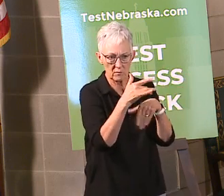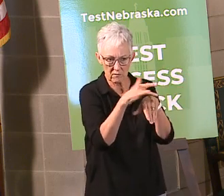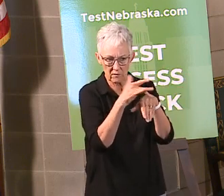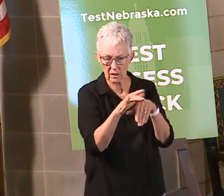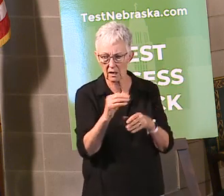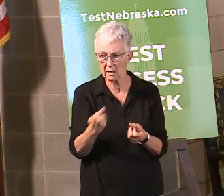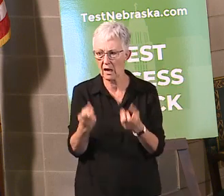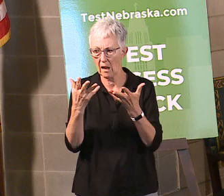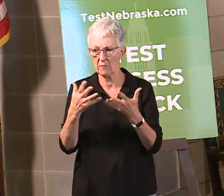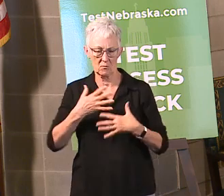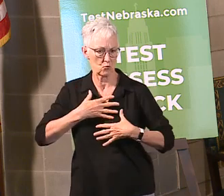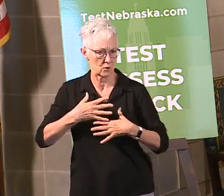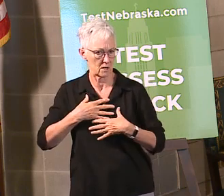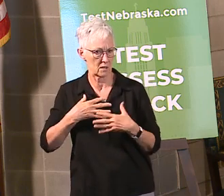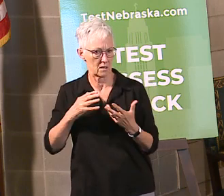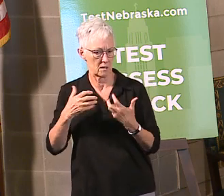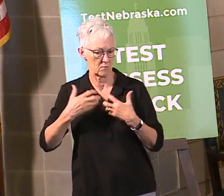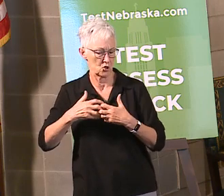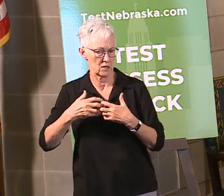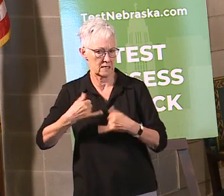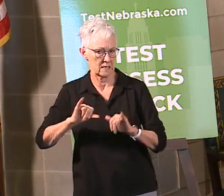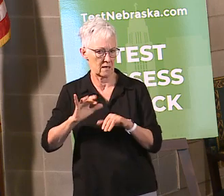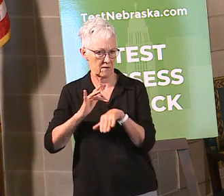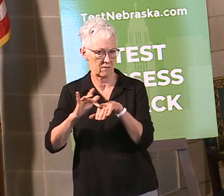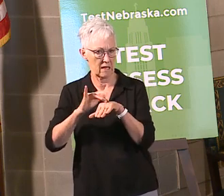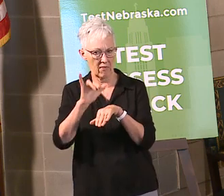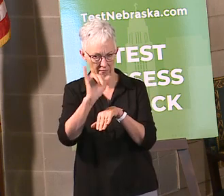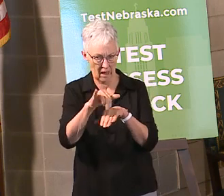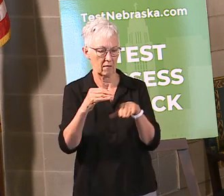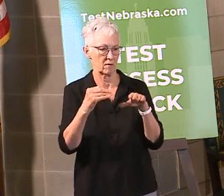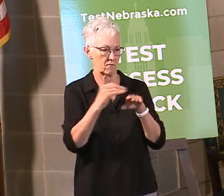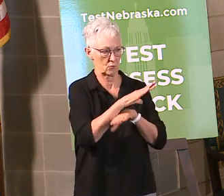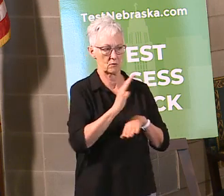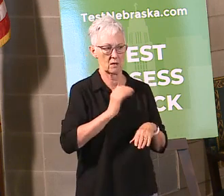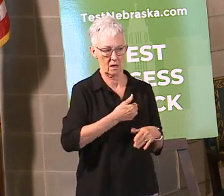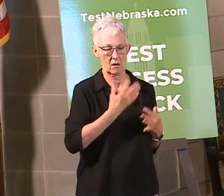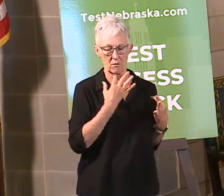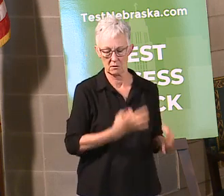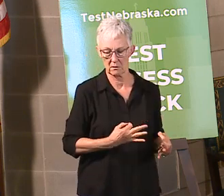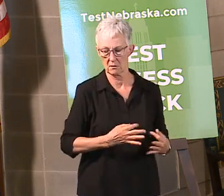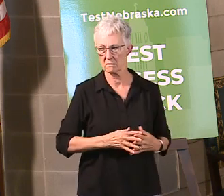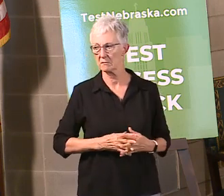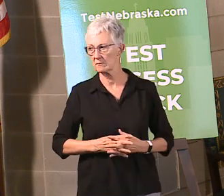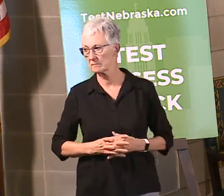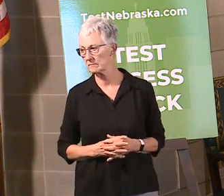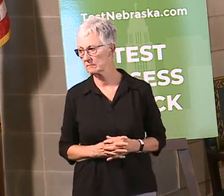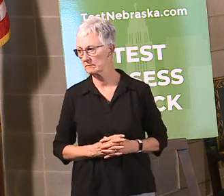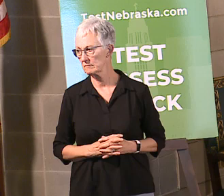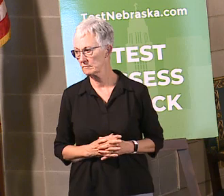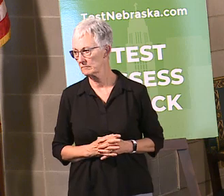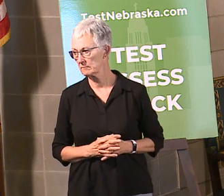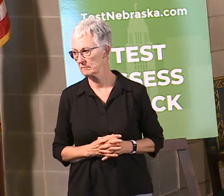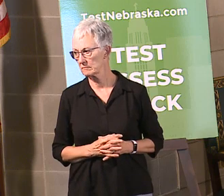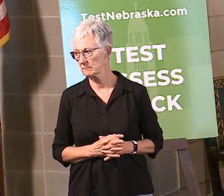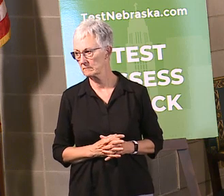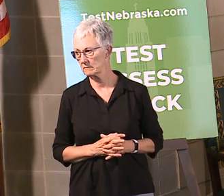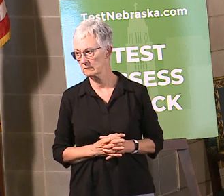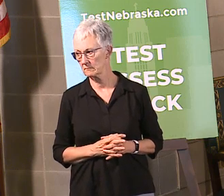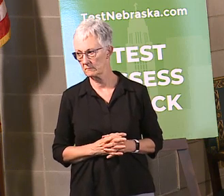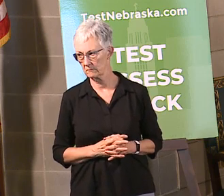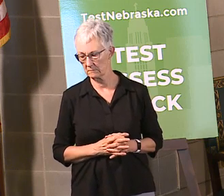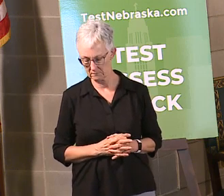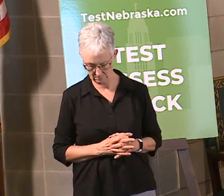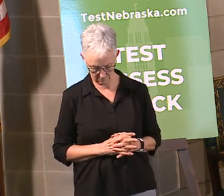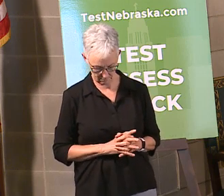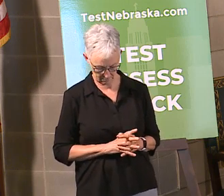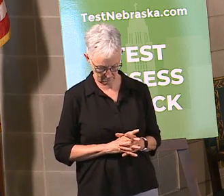And then finally, Christina Stella with NET says, could she get an update on cases related to meatpacking and